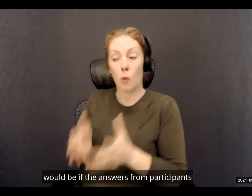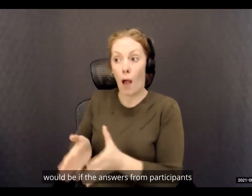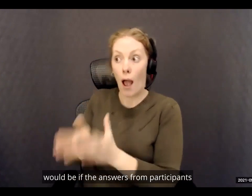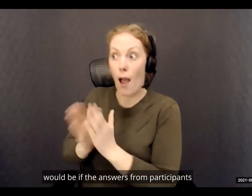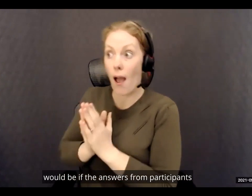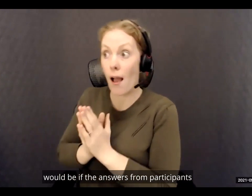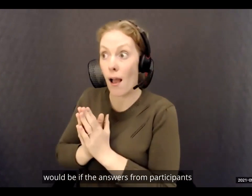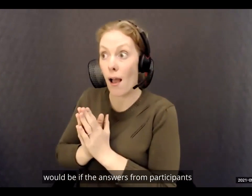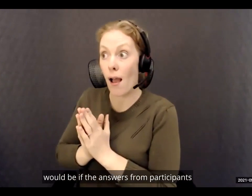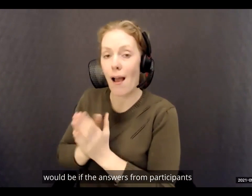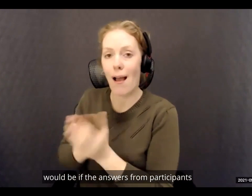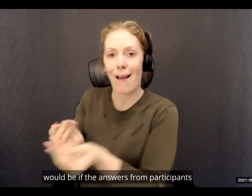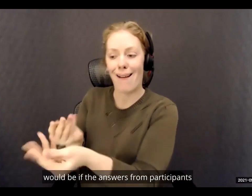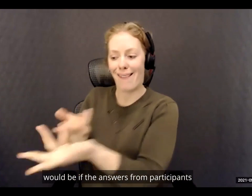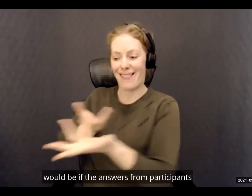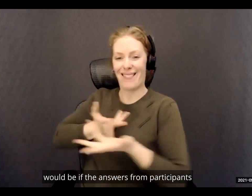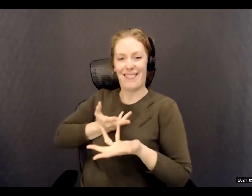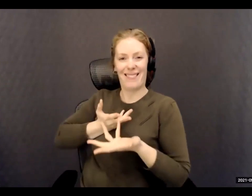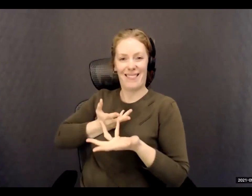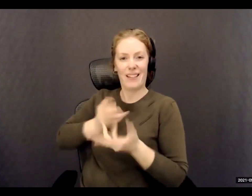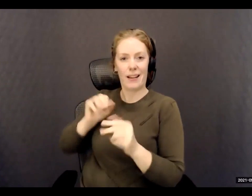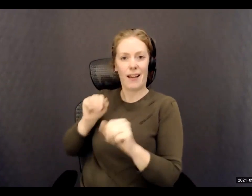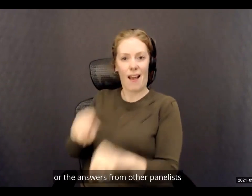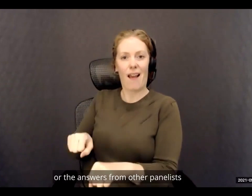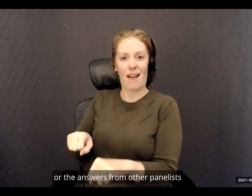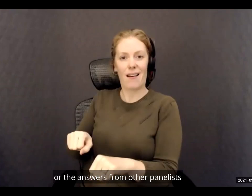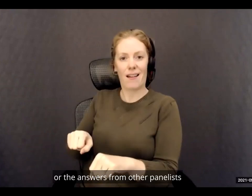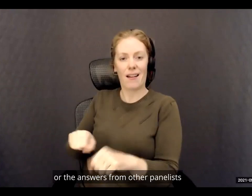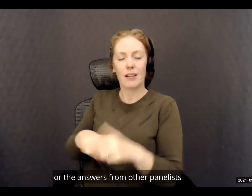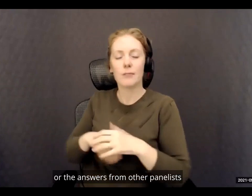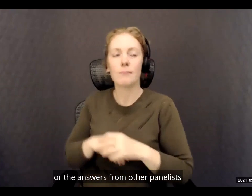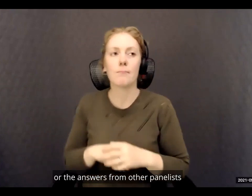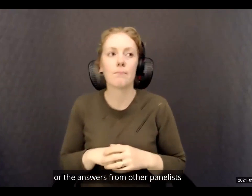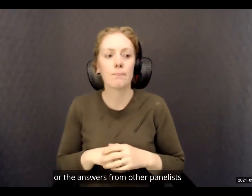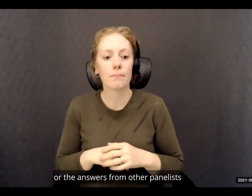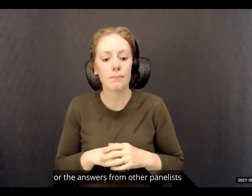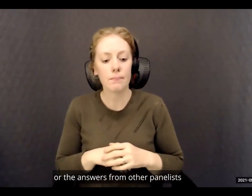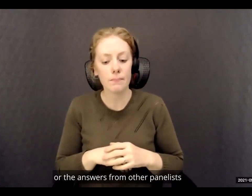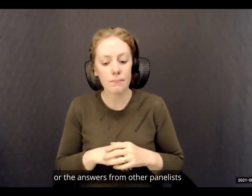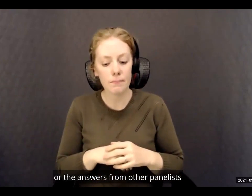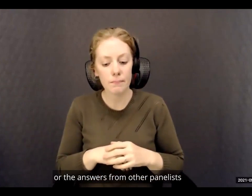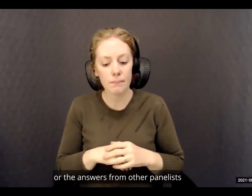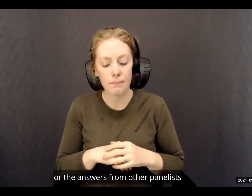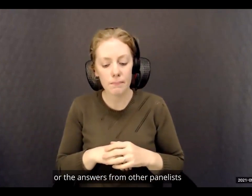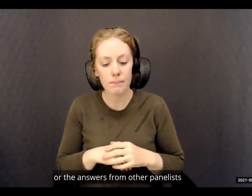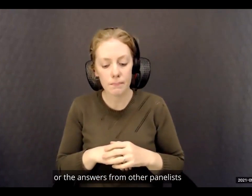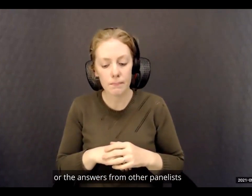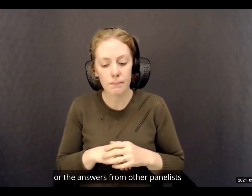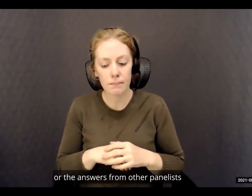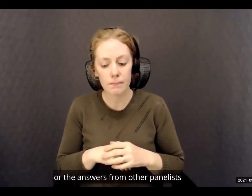if the answers from participants or the answers